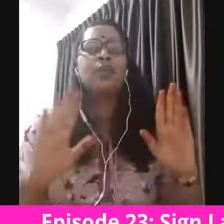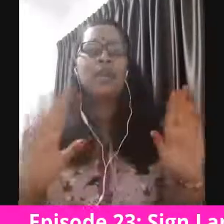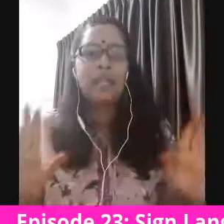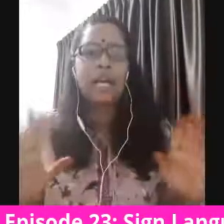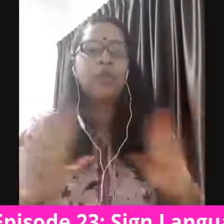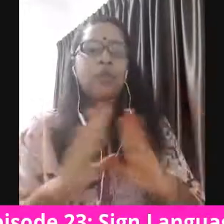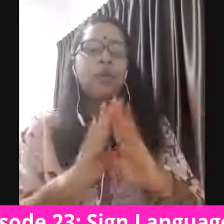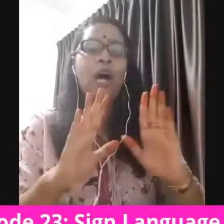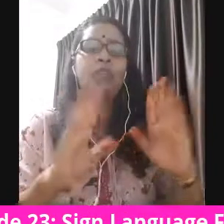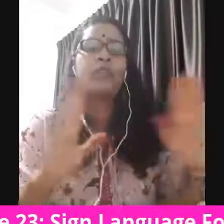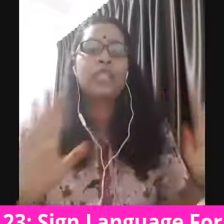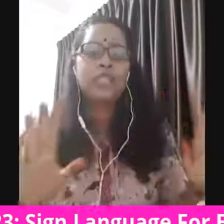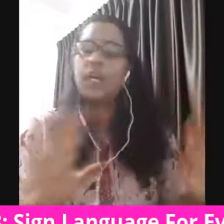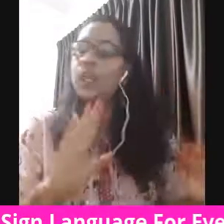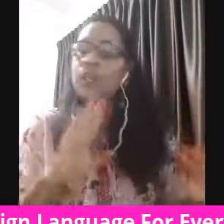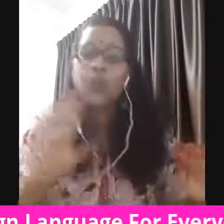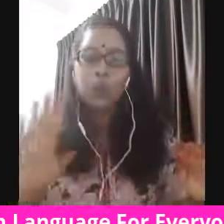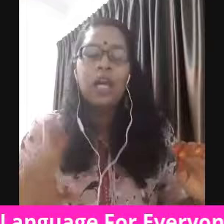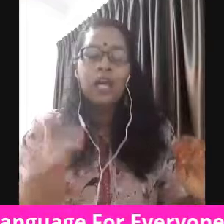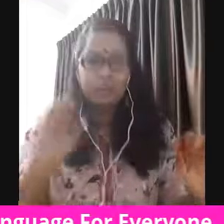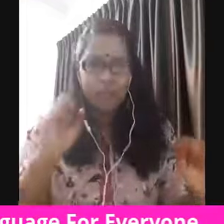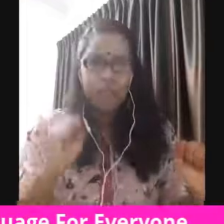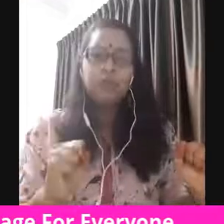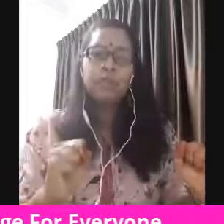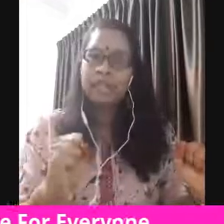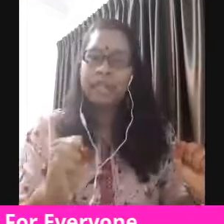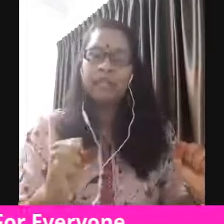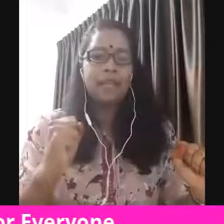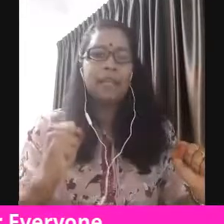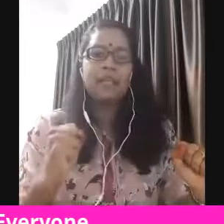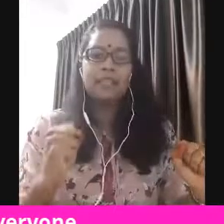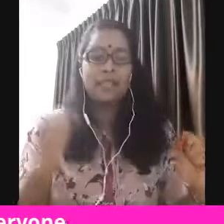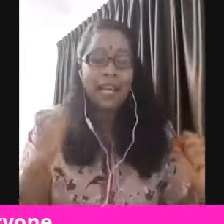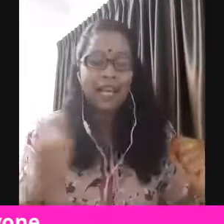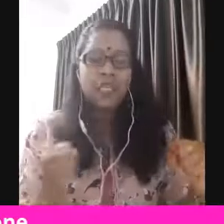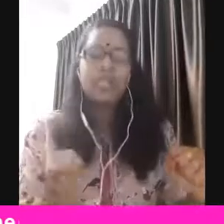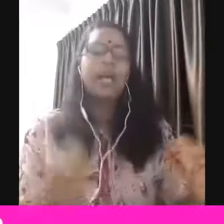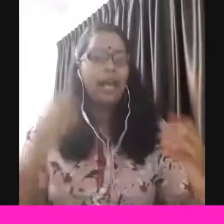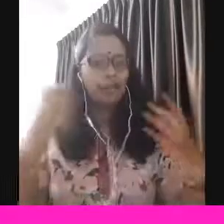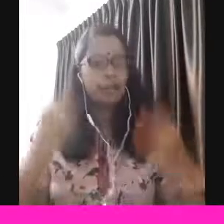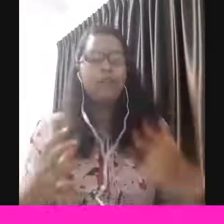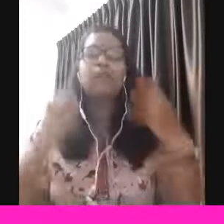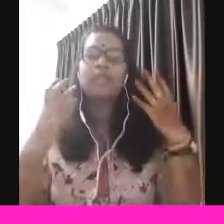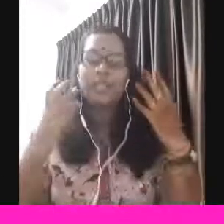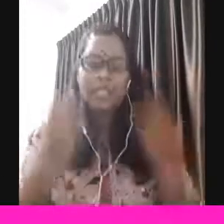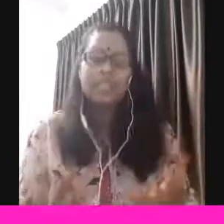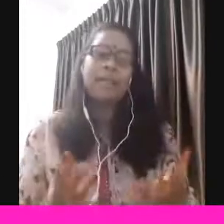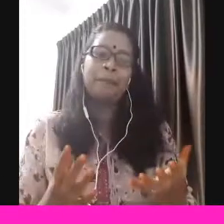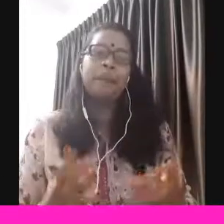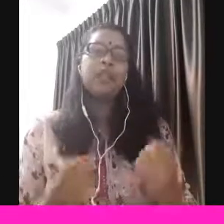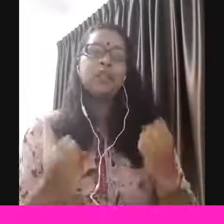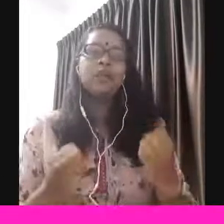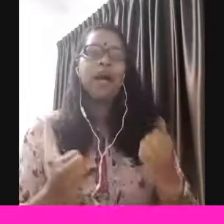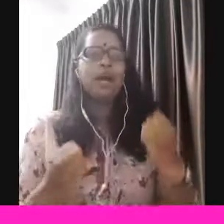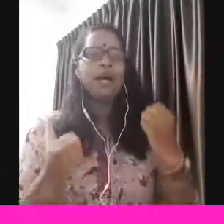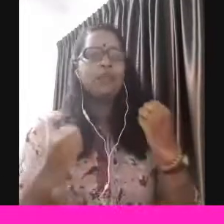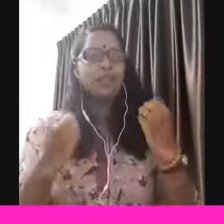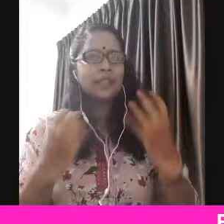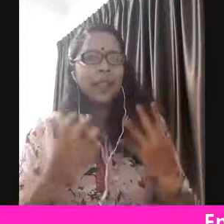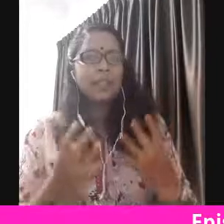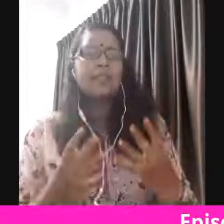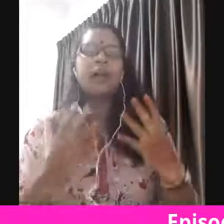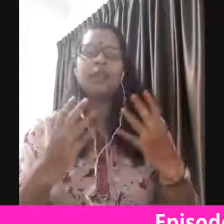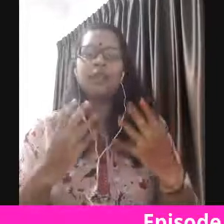I don't know how to teach. No, we have to take that as a challenge, and we have to teach them. So